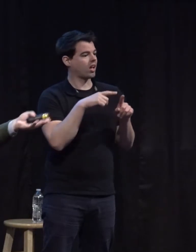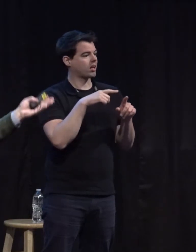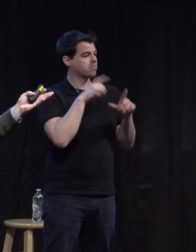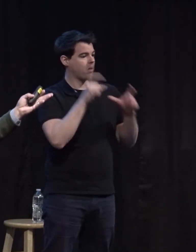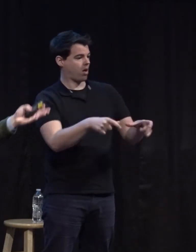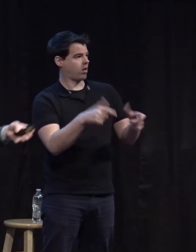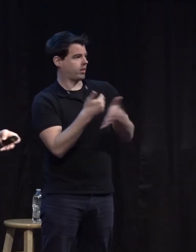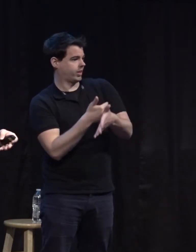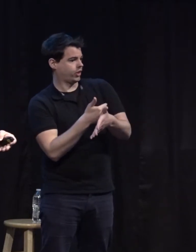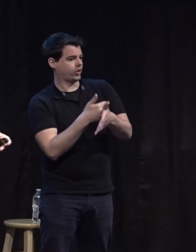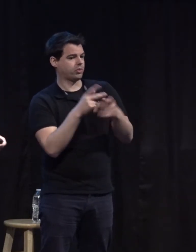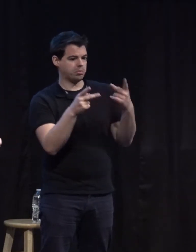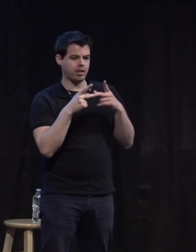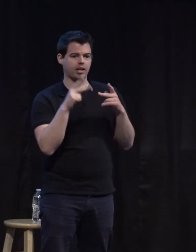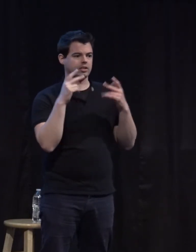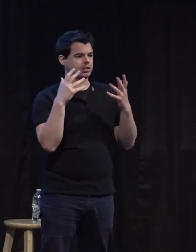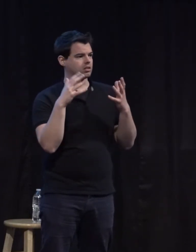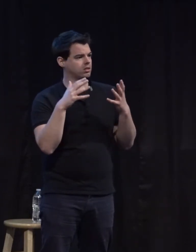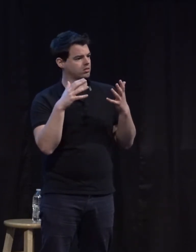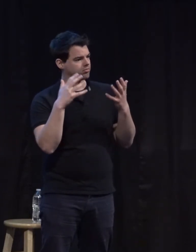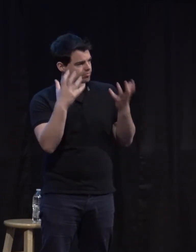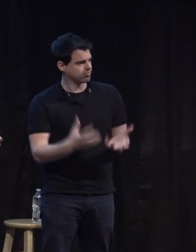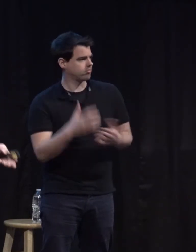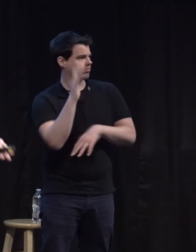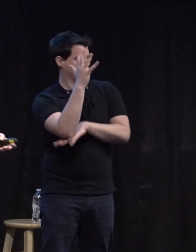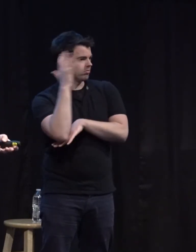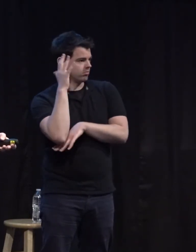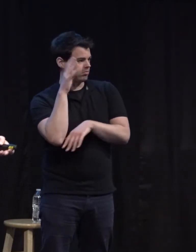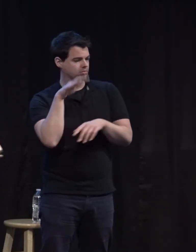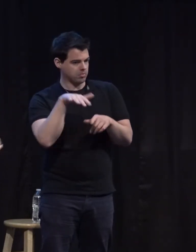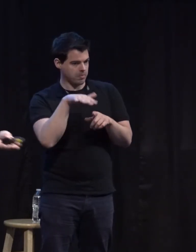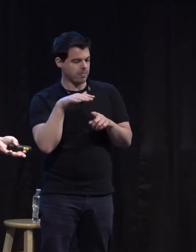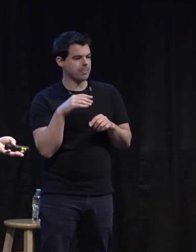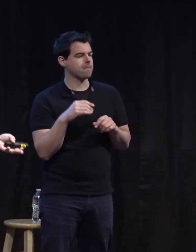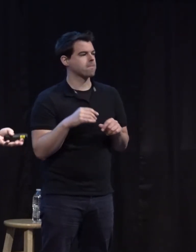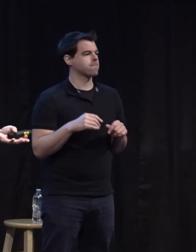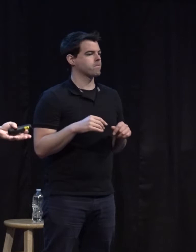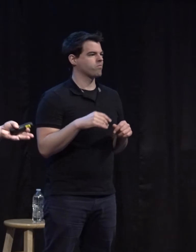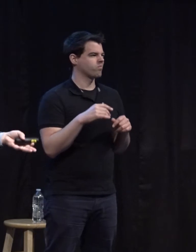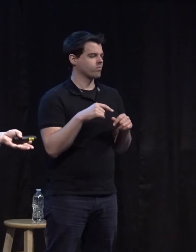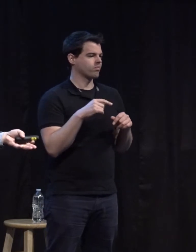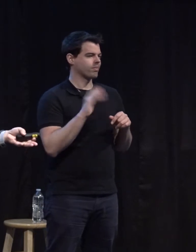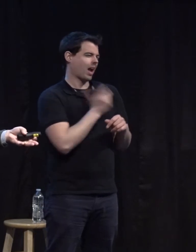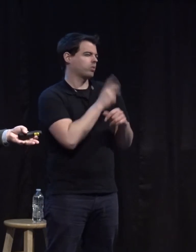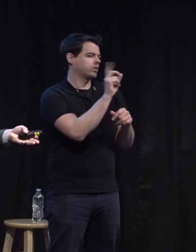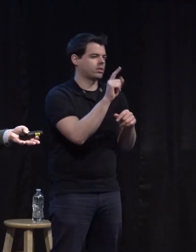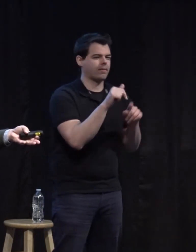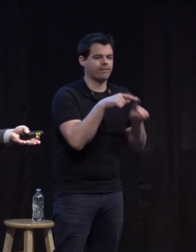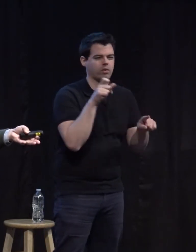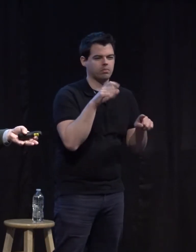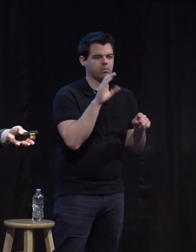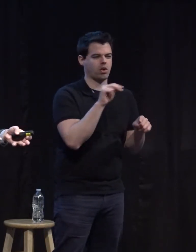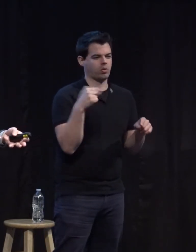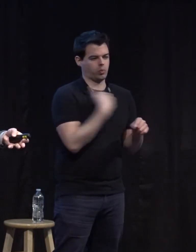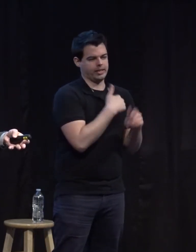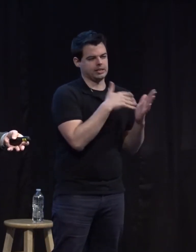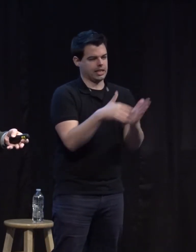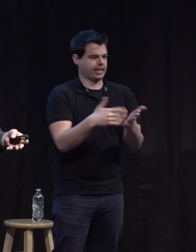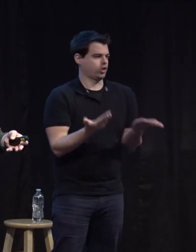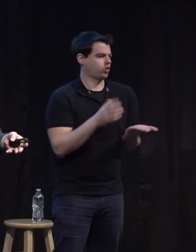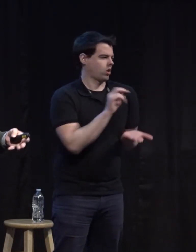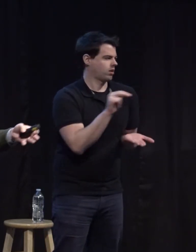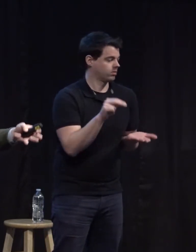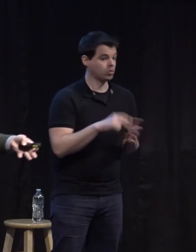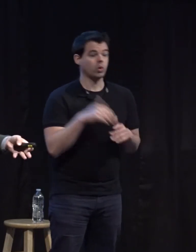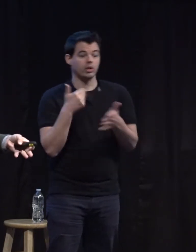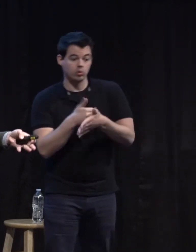is, these are data of Connecticut. So that's the native vegetation cover around here. The less likely